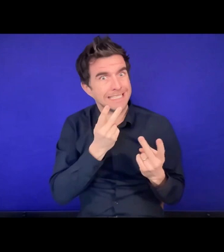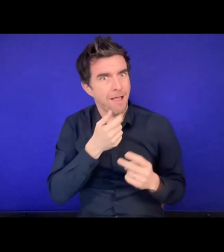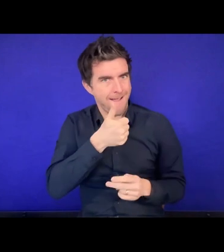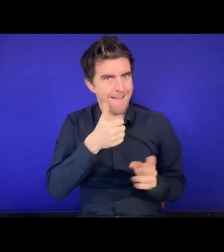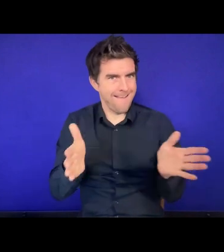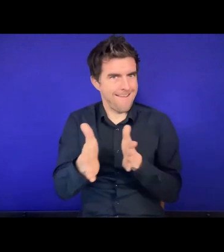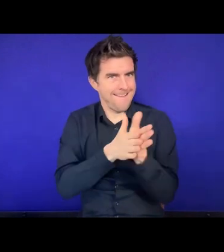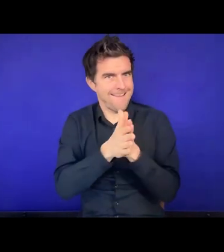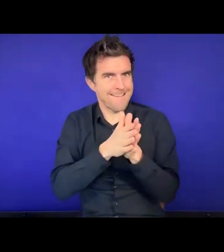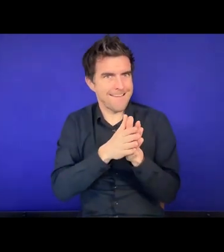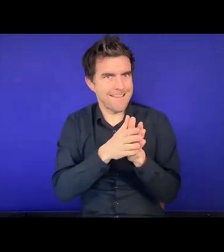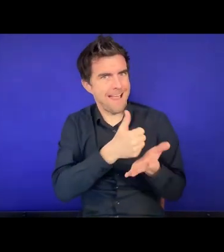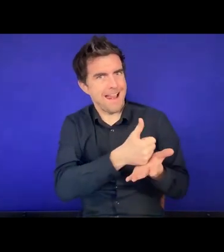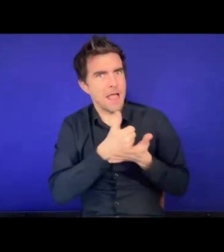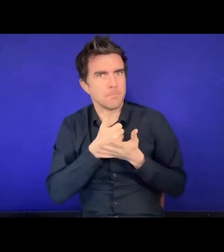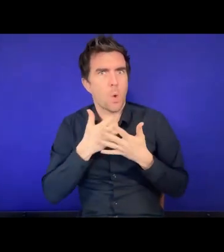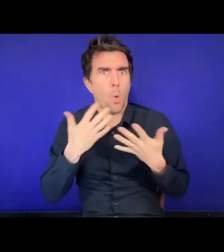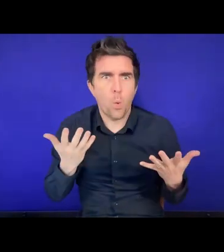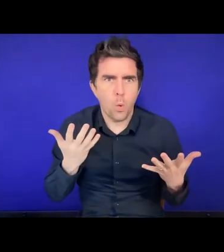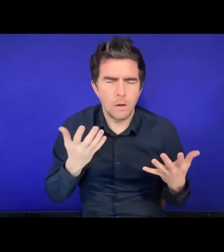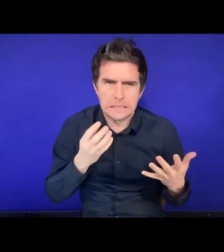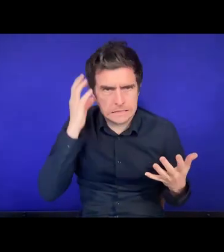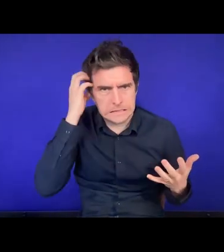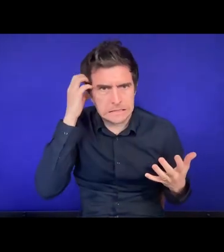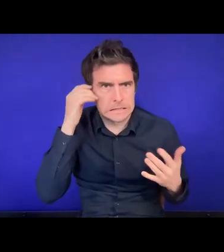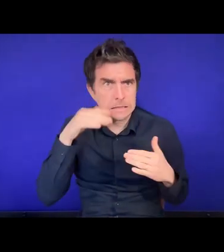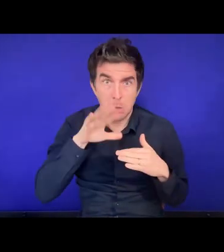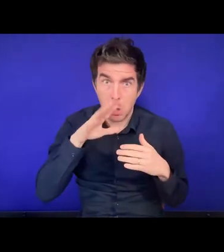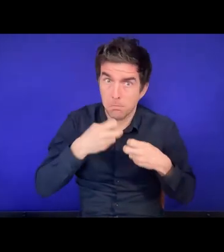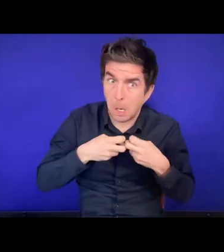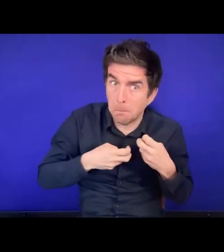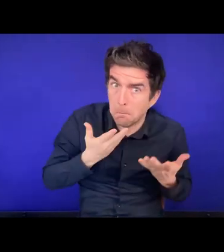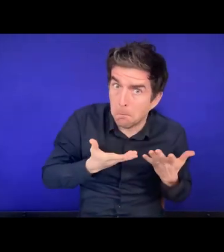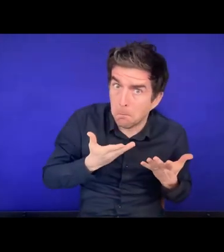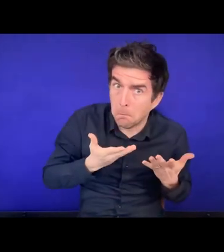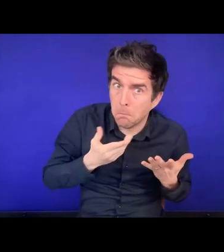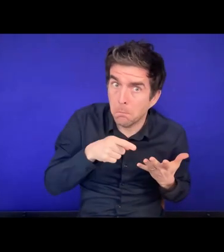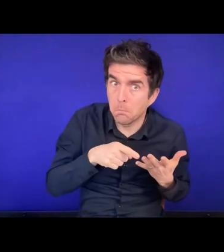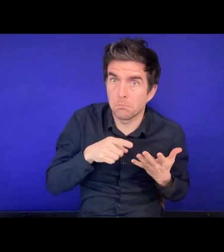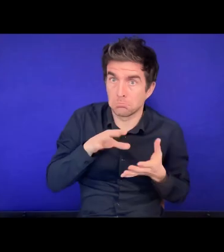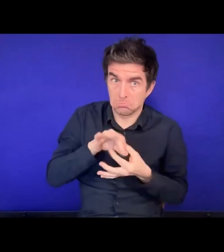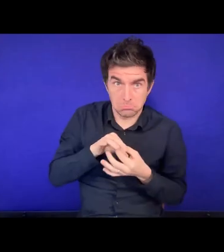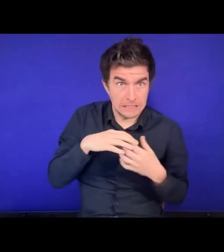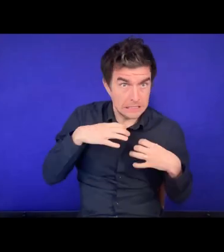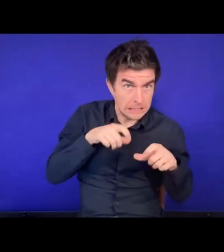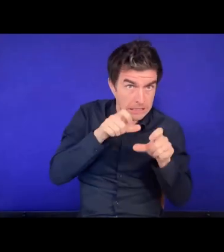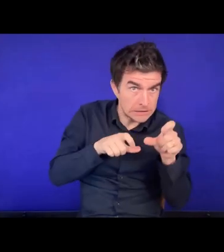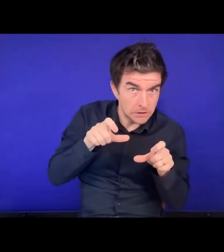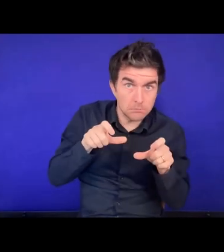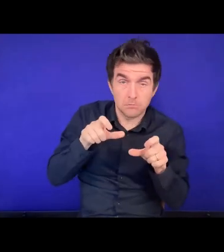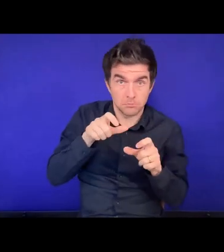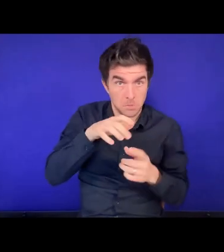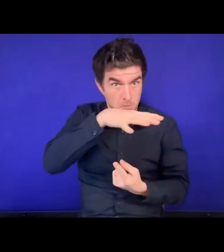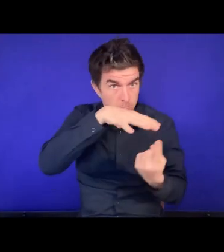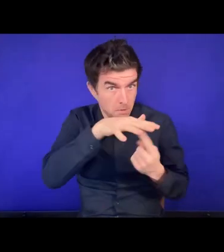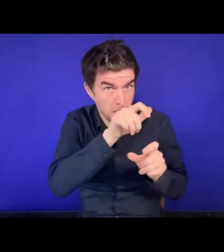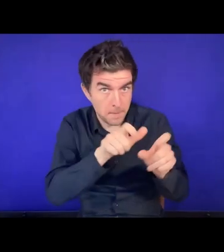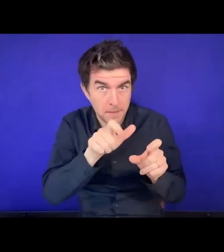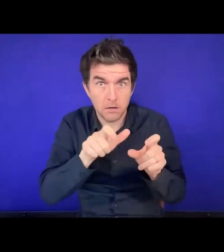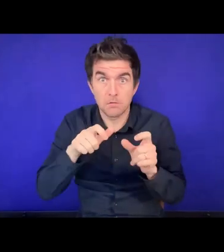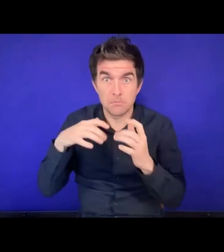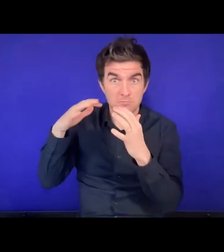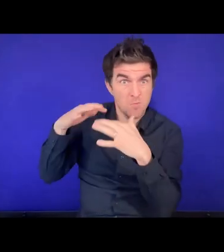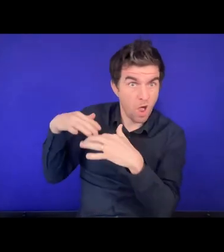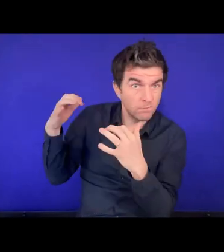safe intersectional data. Kate, you want to start? This is quite the loaded question, and I definitely